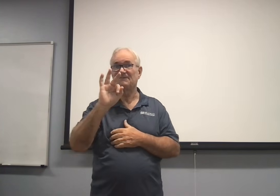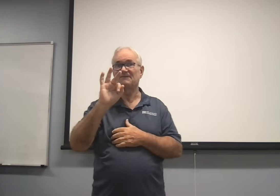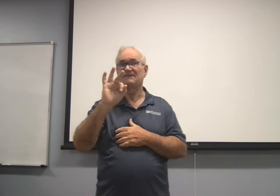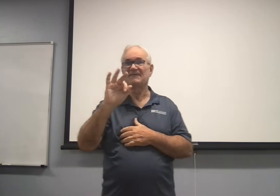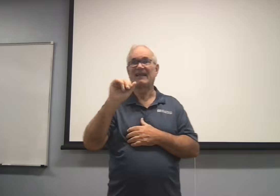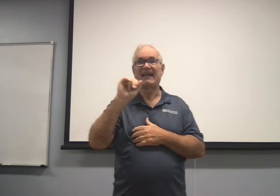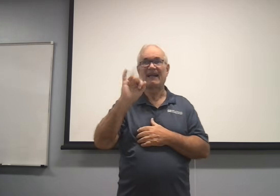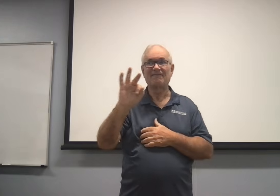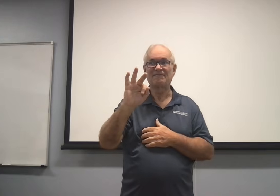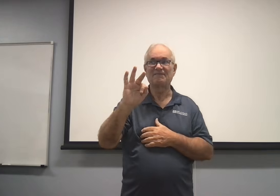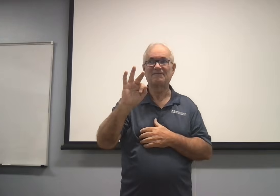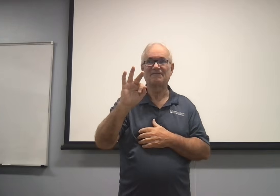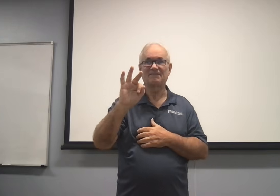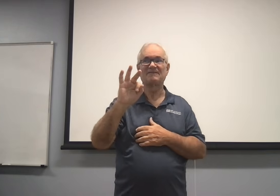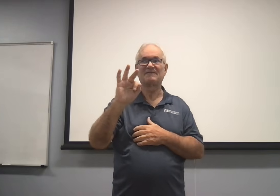There's also if, I-F,